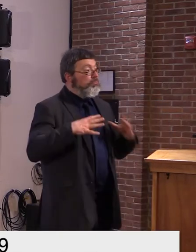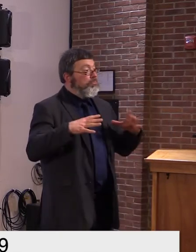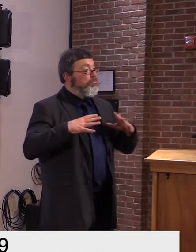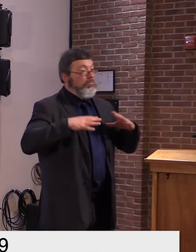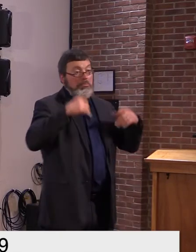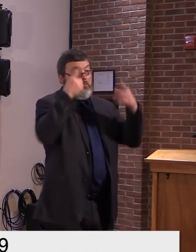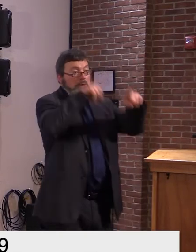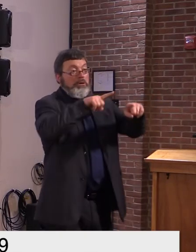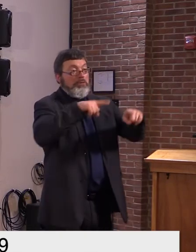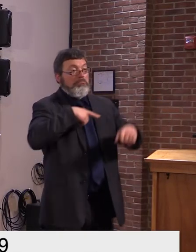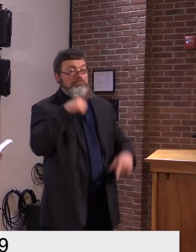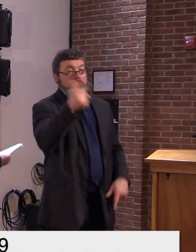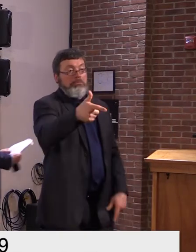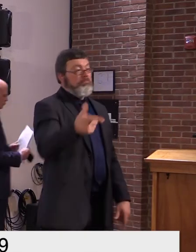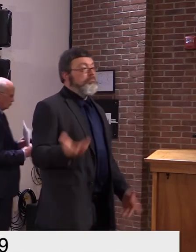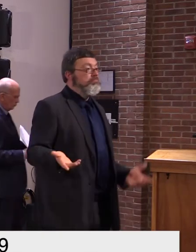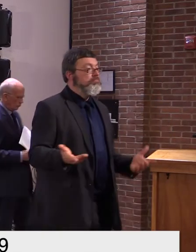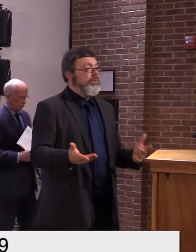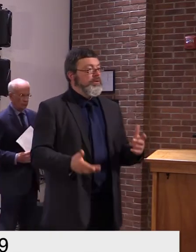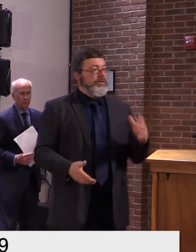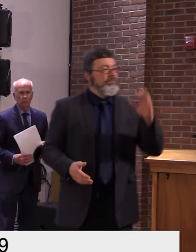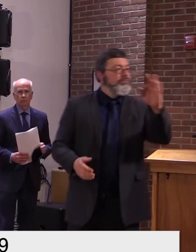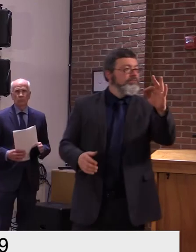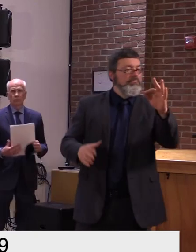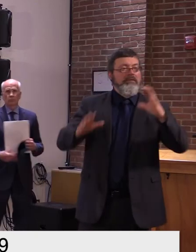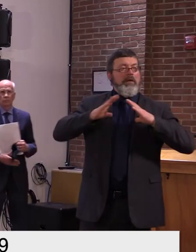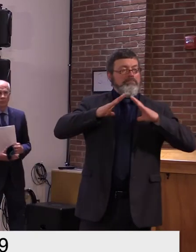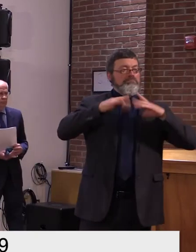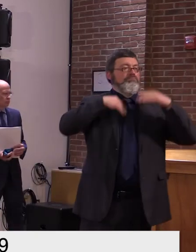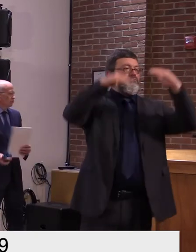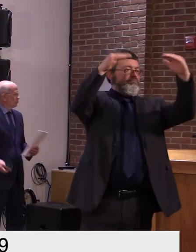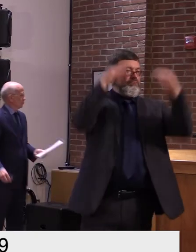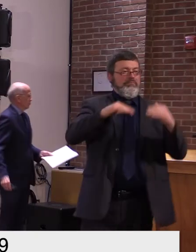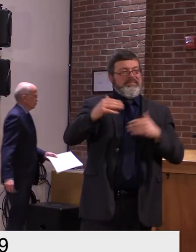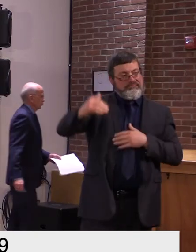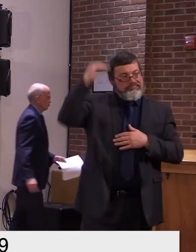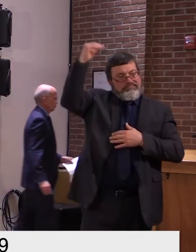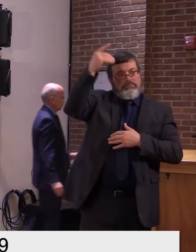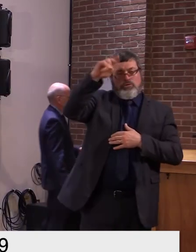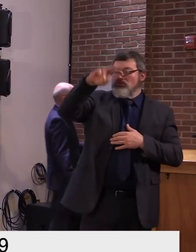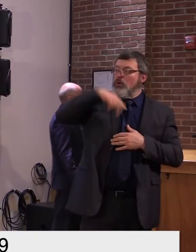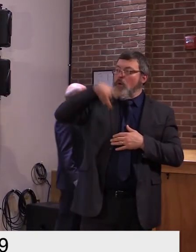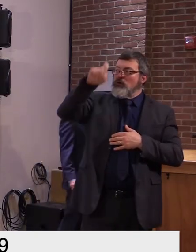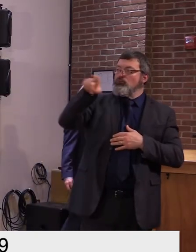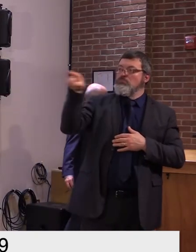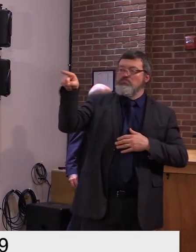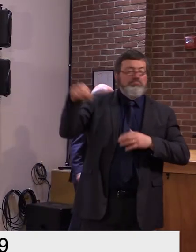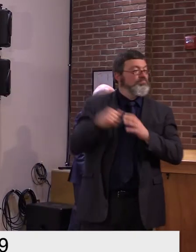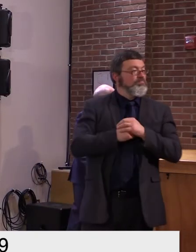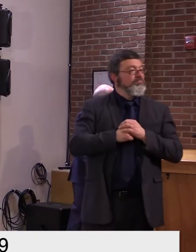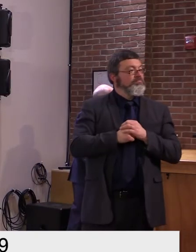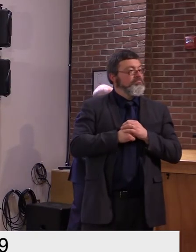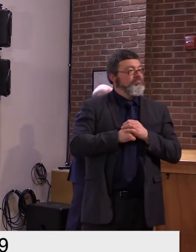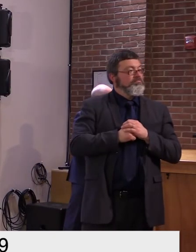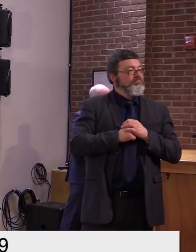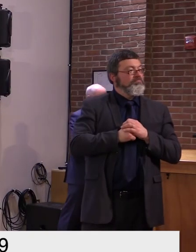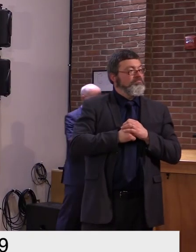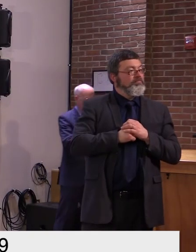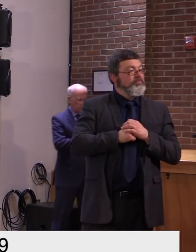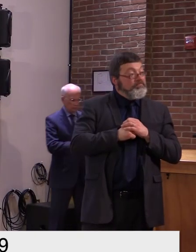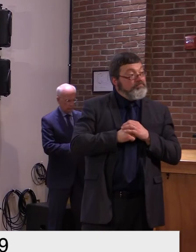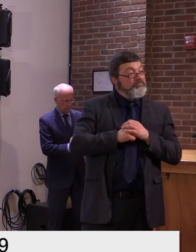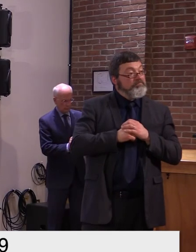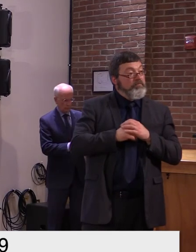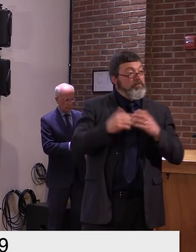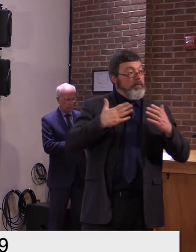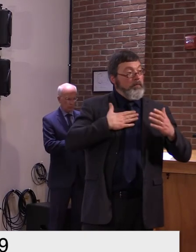Great, Dr. Levine, if I may, I've been looking at the differences